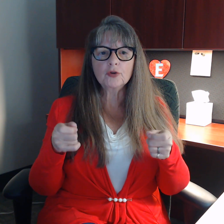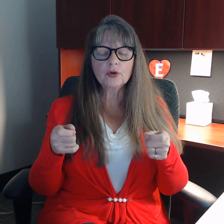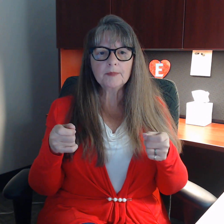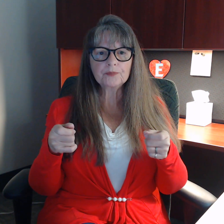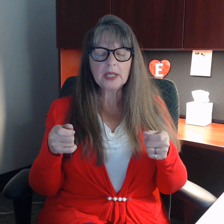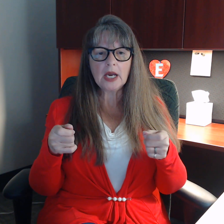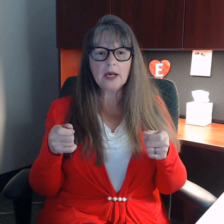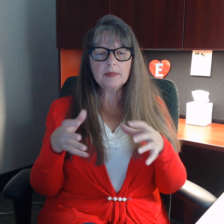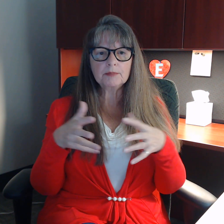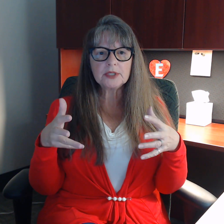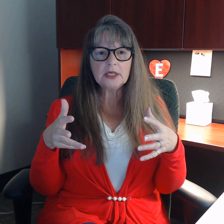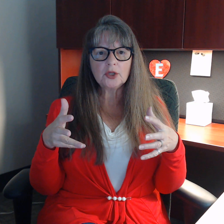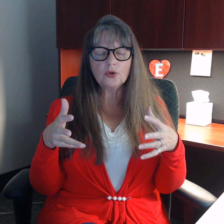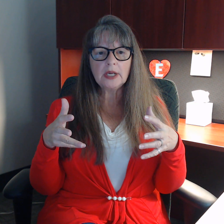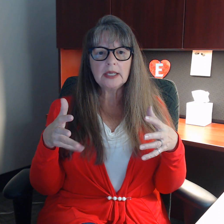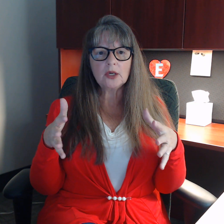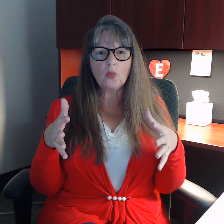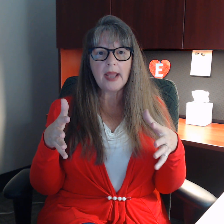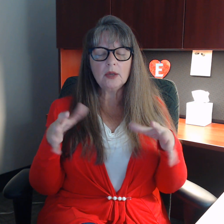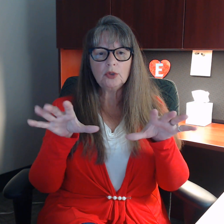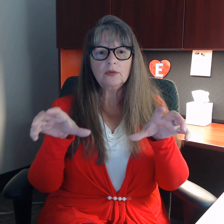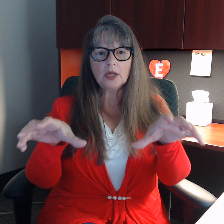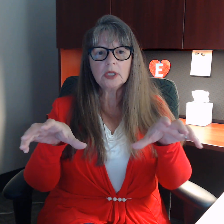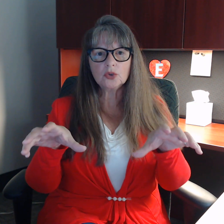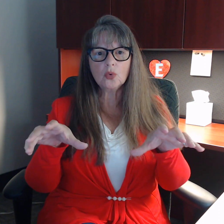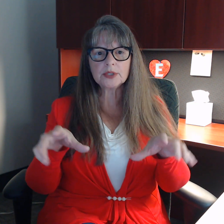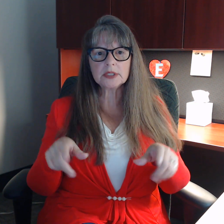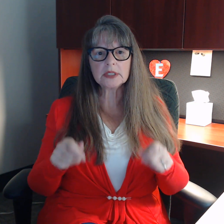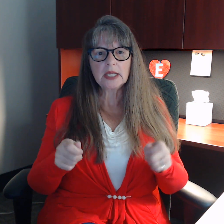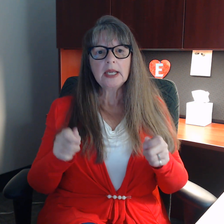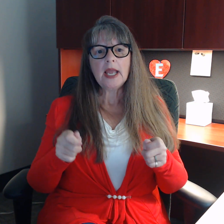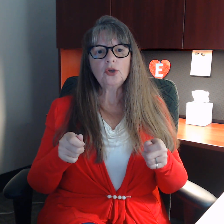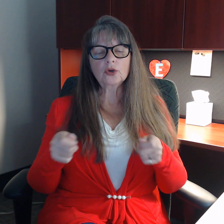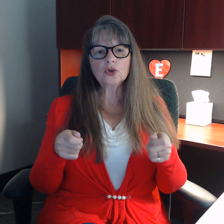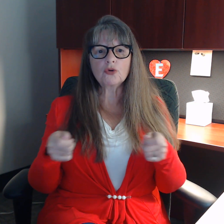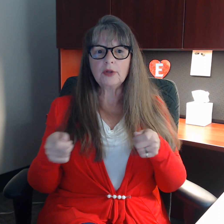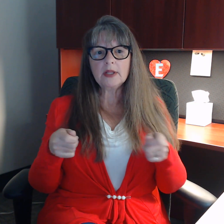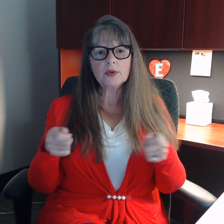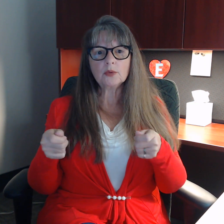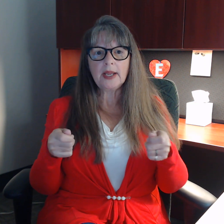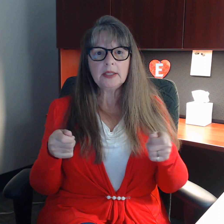you're, pretend like you're like in a wagon when you've got like 2 horses and you're controlling them with the reins.